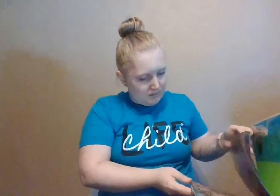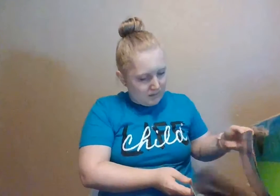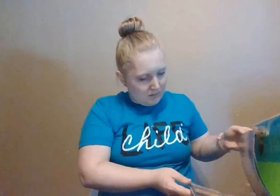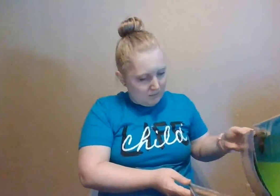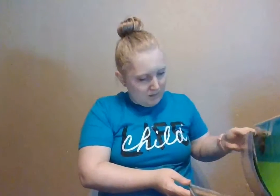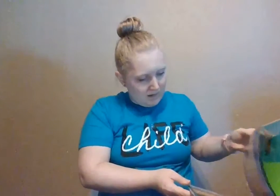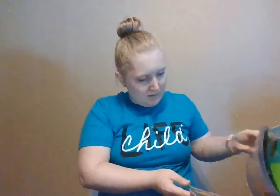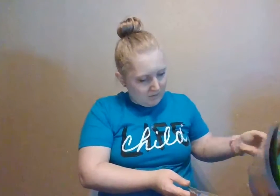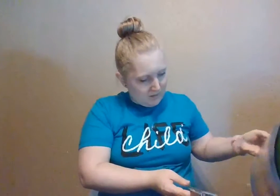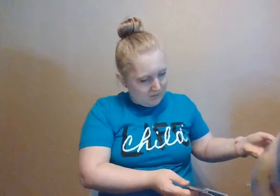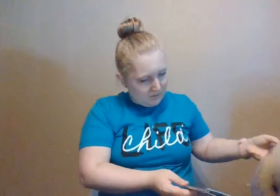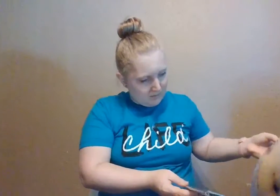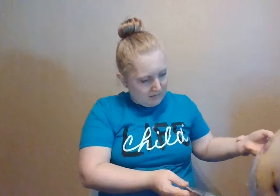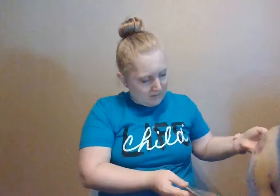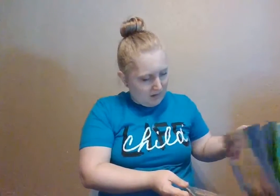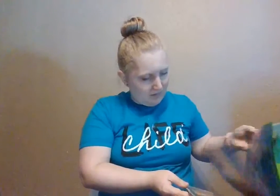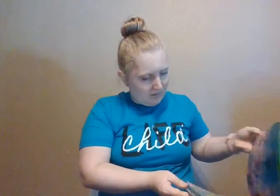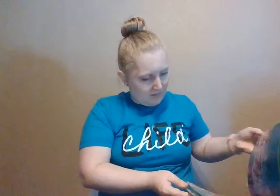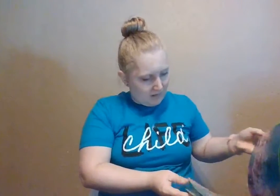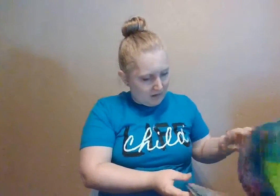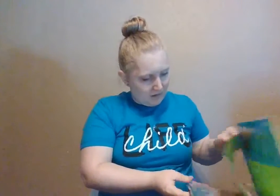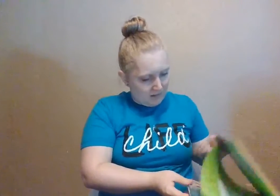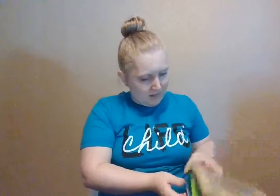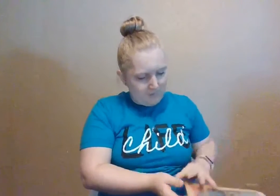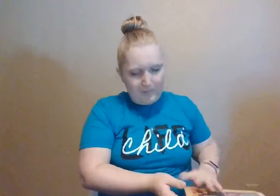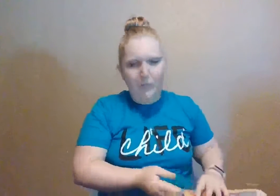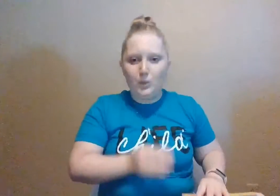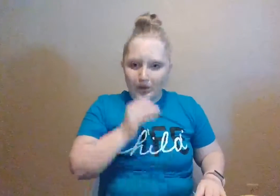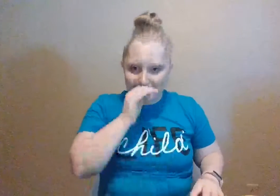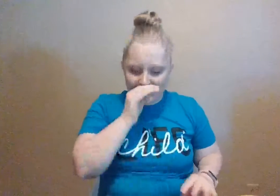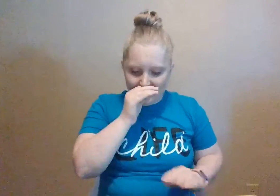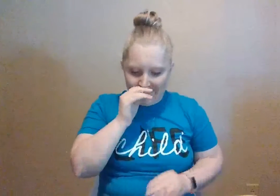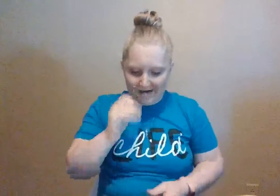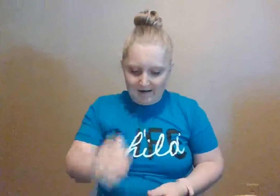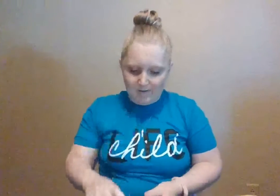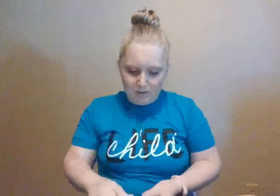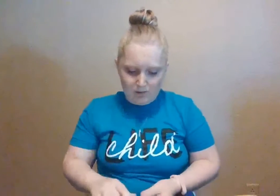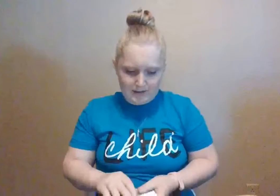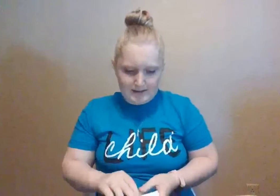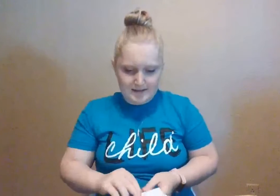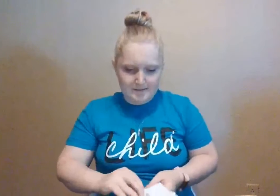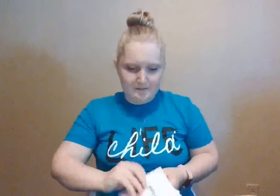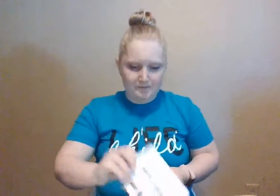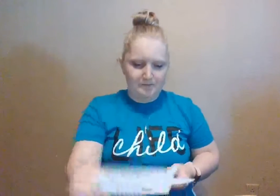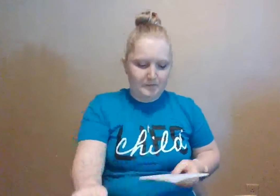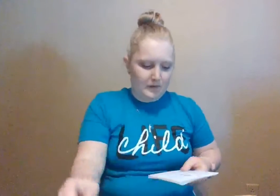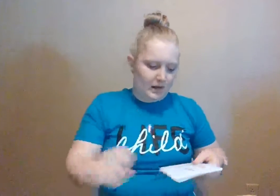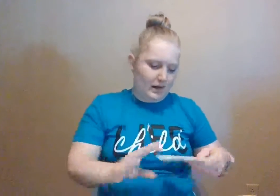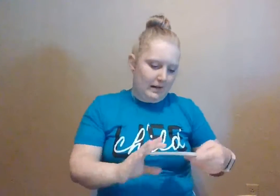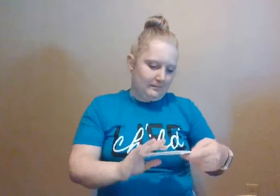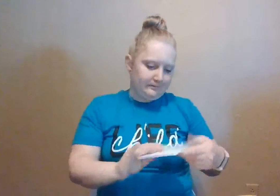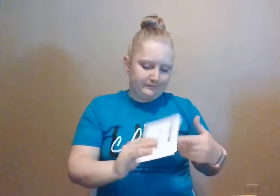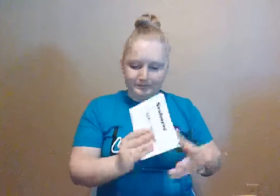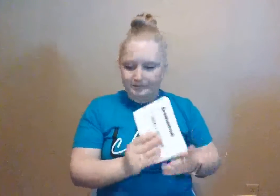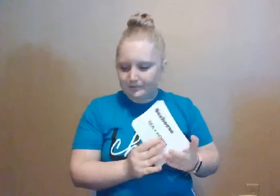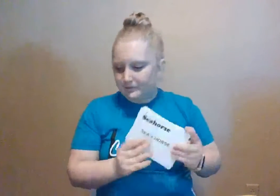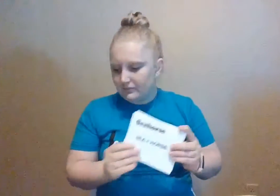But there's probably a picture in here. We'll see it later, of course. Okay.